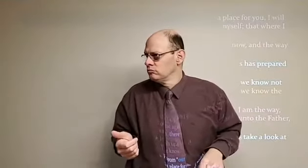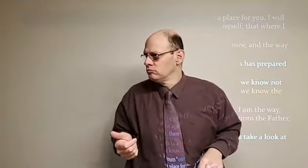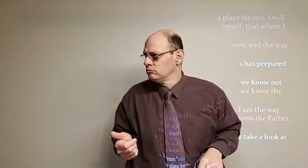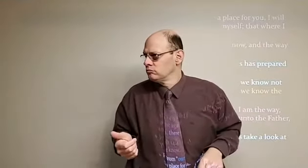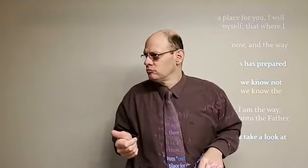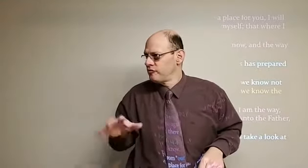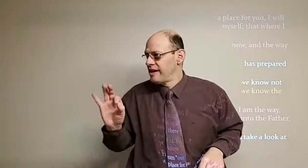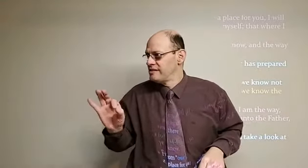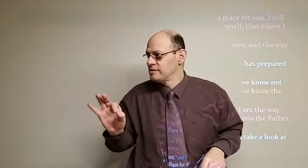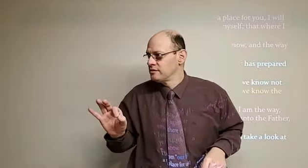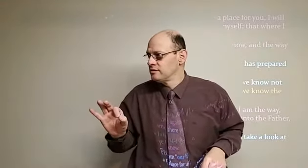right